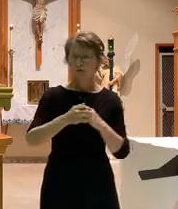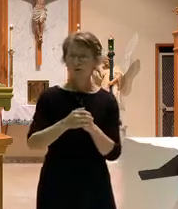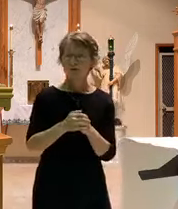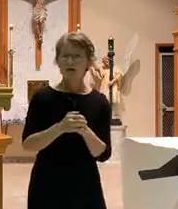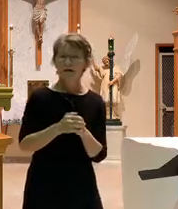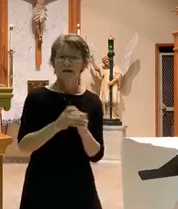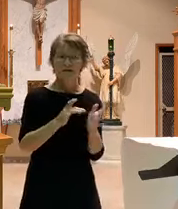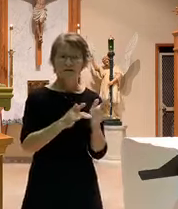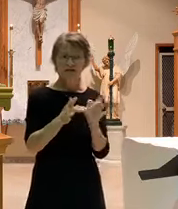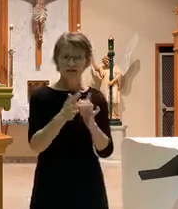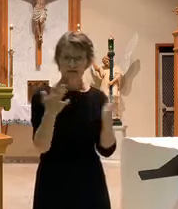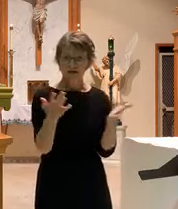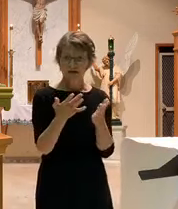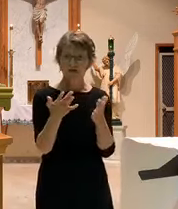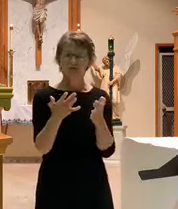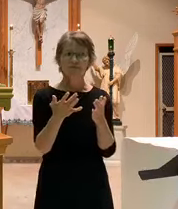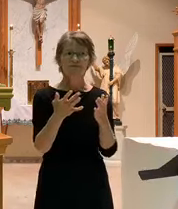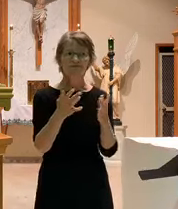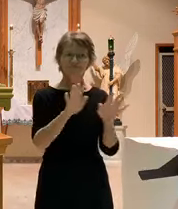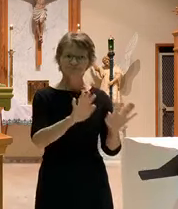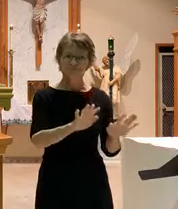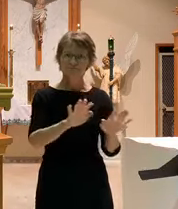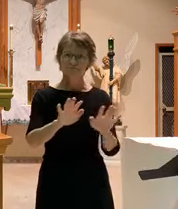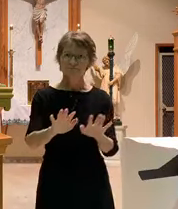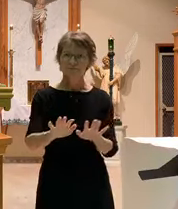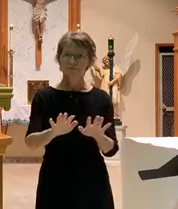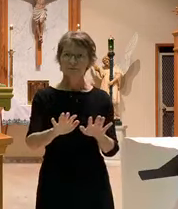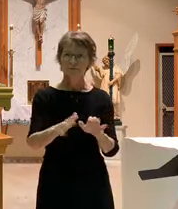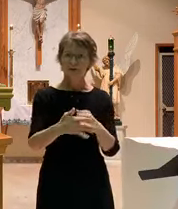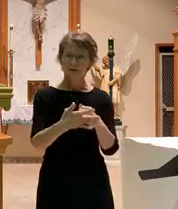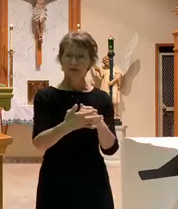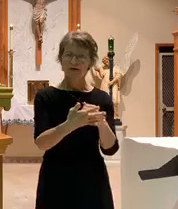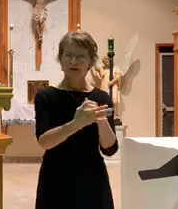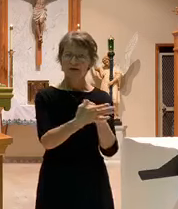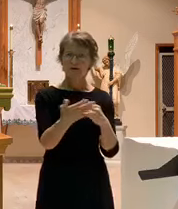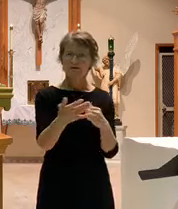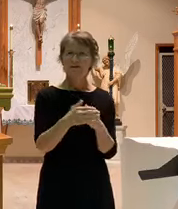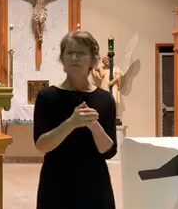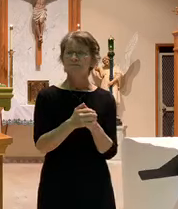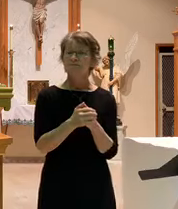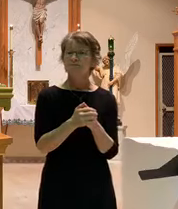put it in his first letter, 1 Peter 5:7.